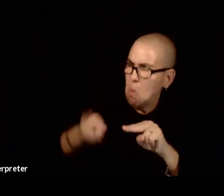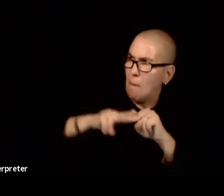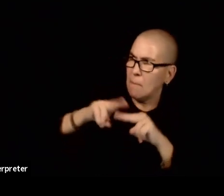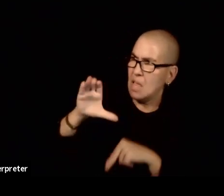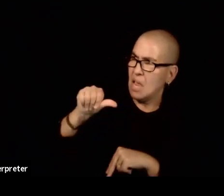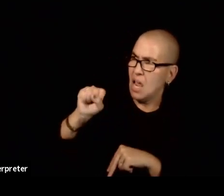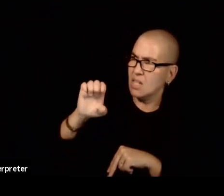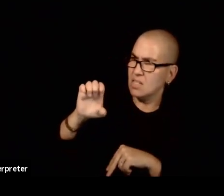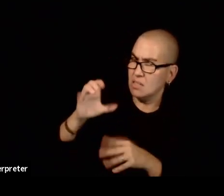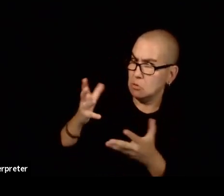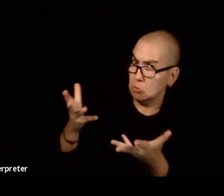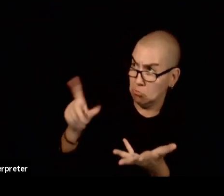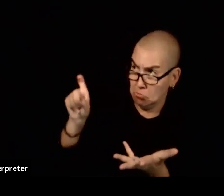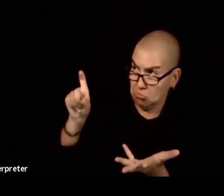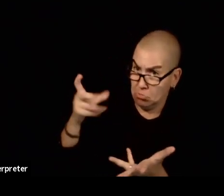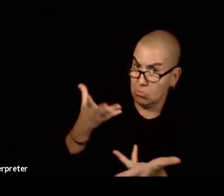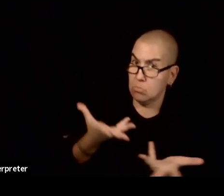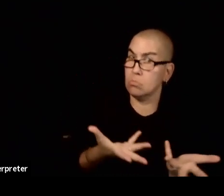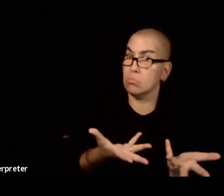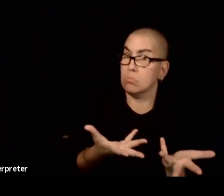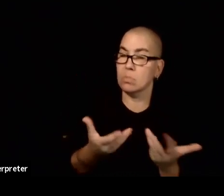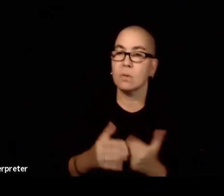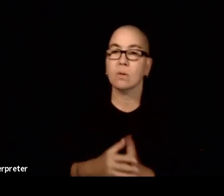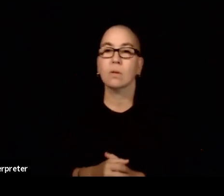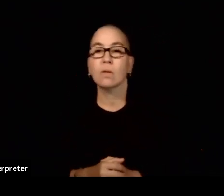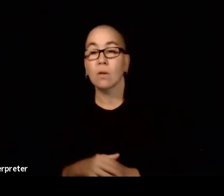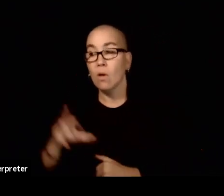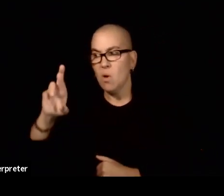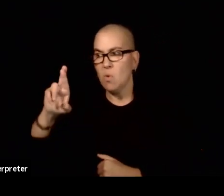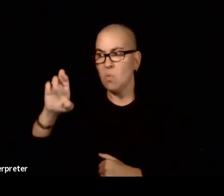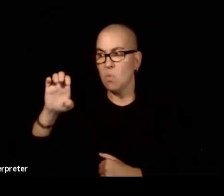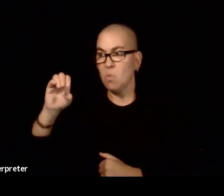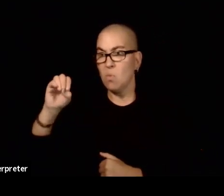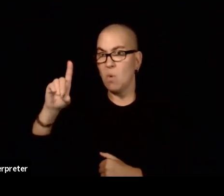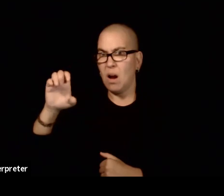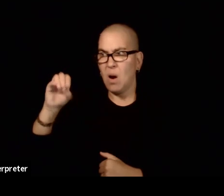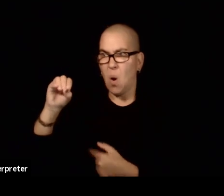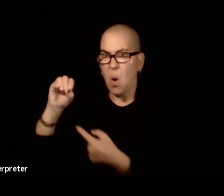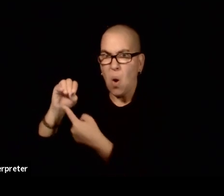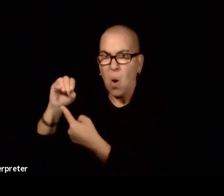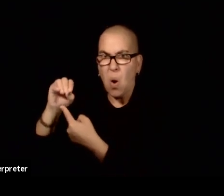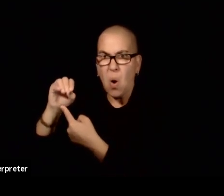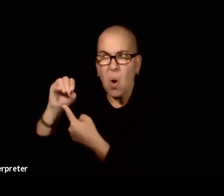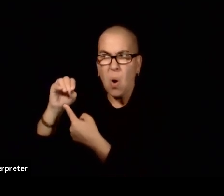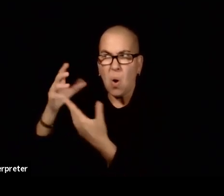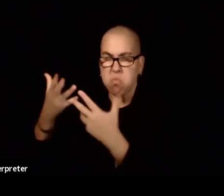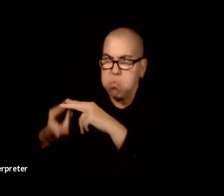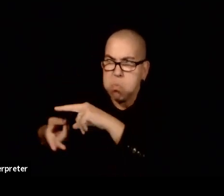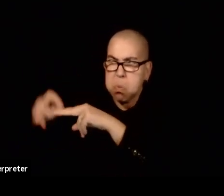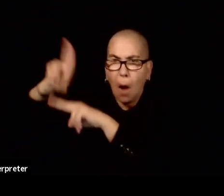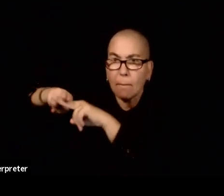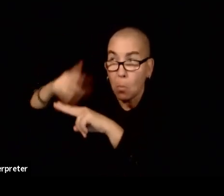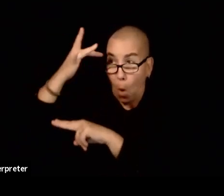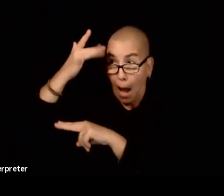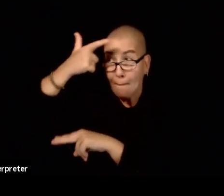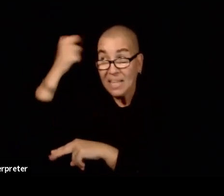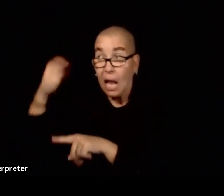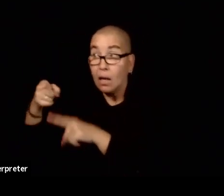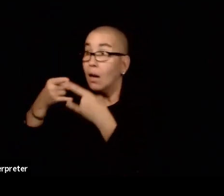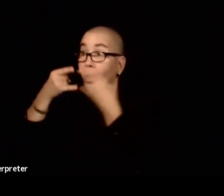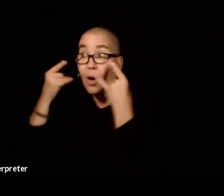in social distancing or precautions between the two situations? Chris, could you take that as well?